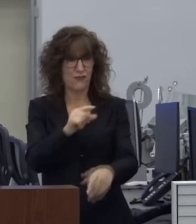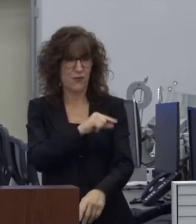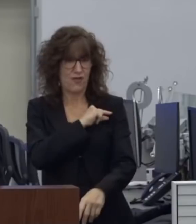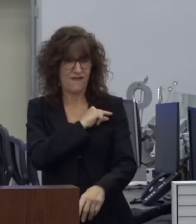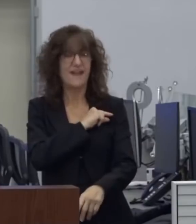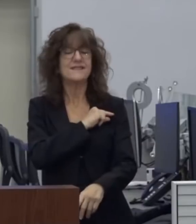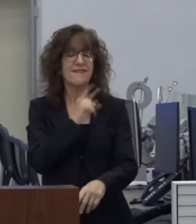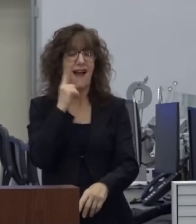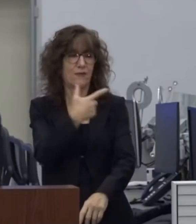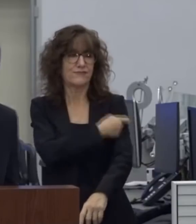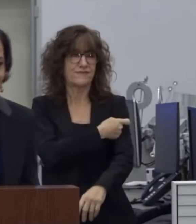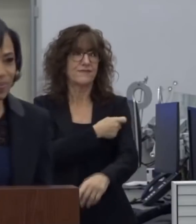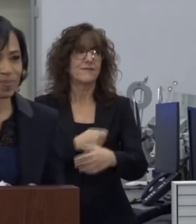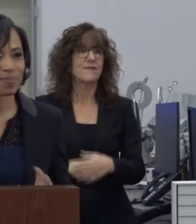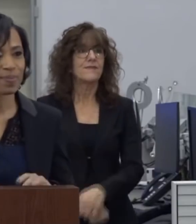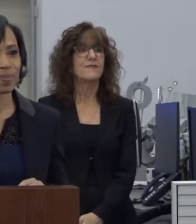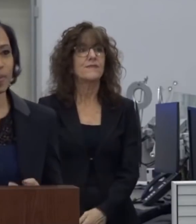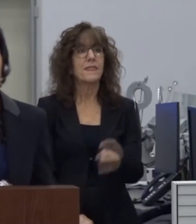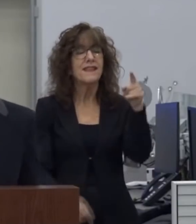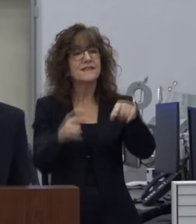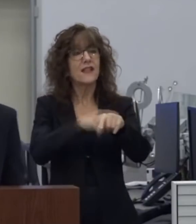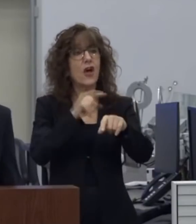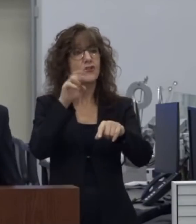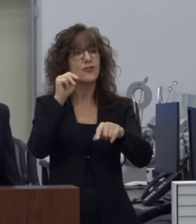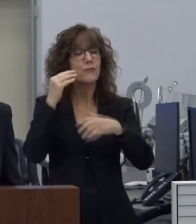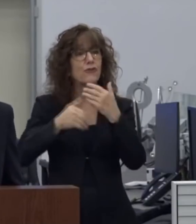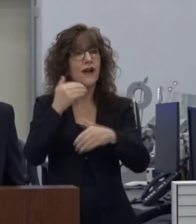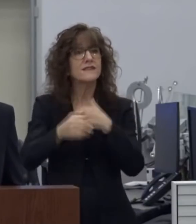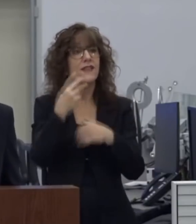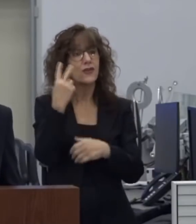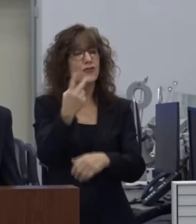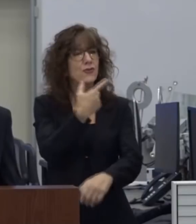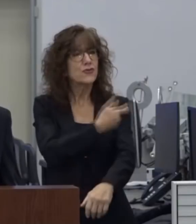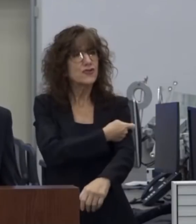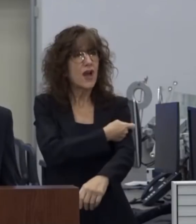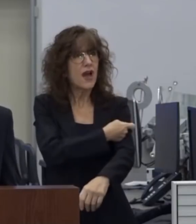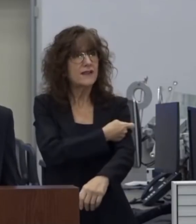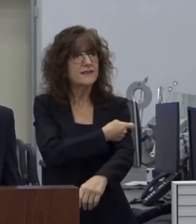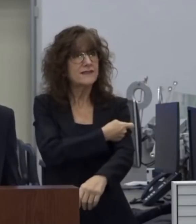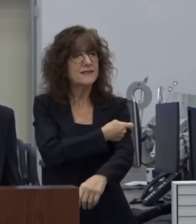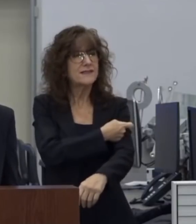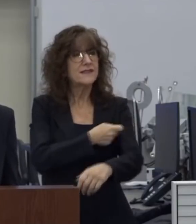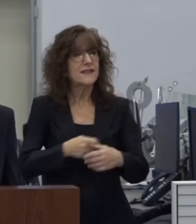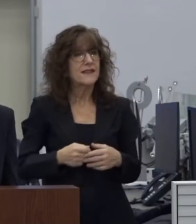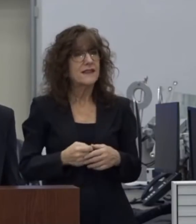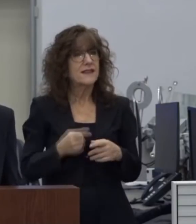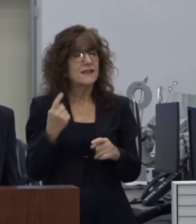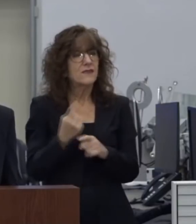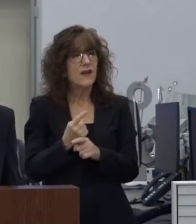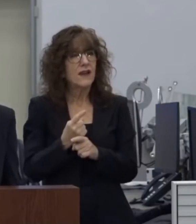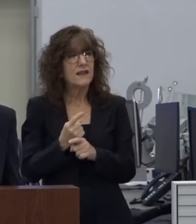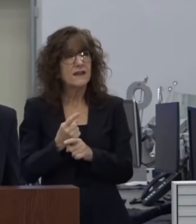it. And this is a long-term process, right? There's also 2 shots that folks will have to get. And maybe it's the